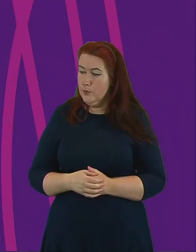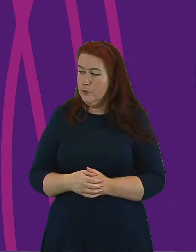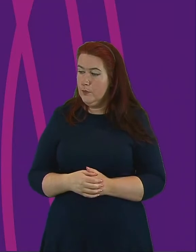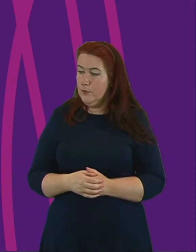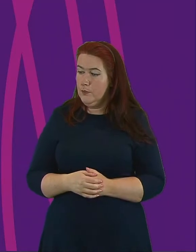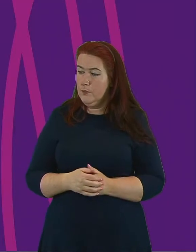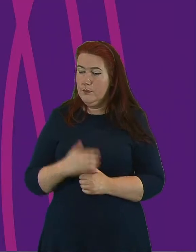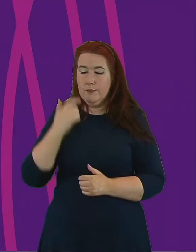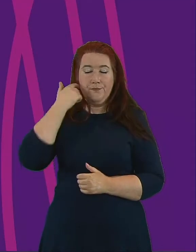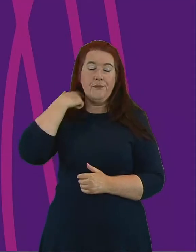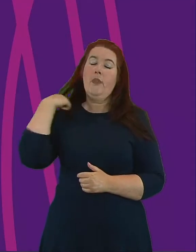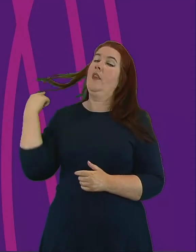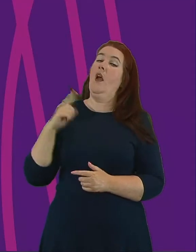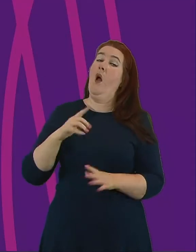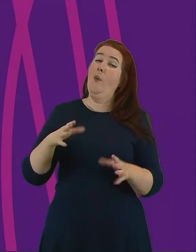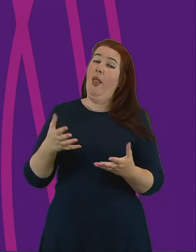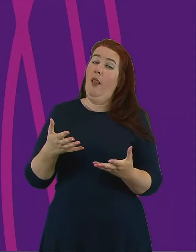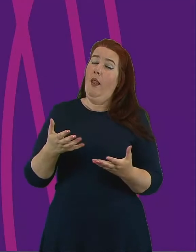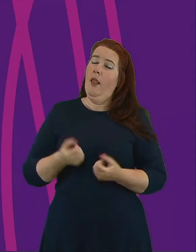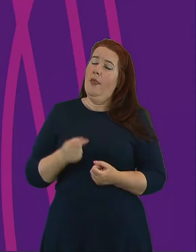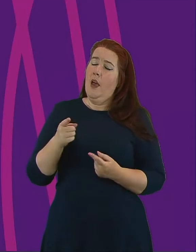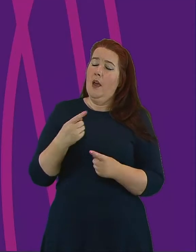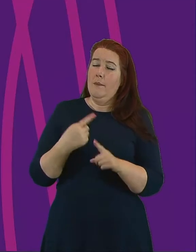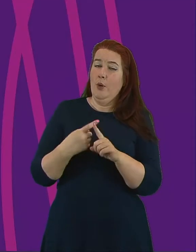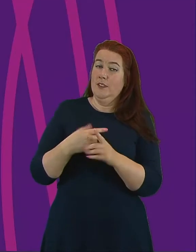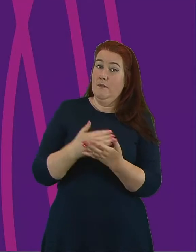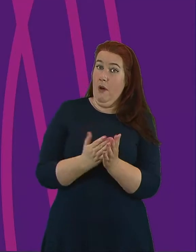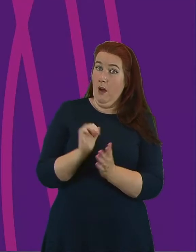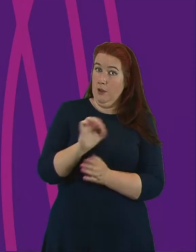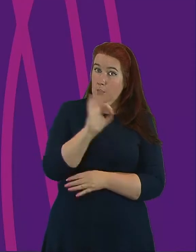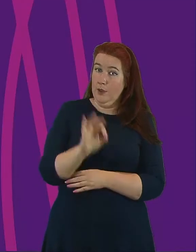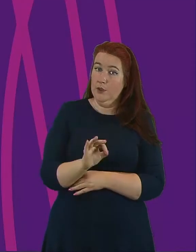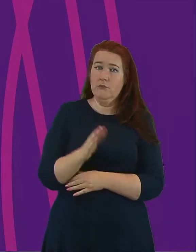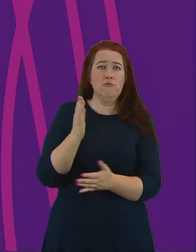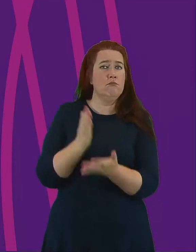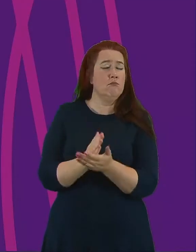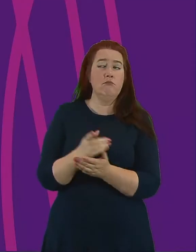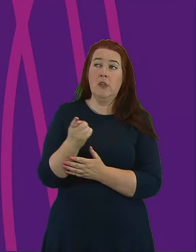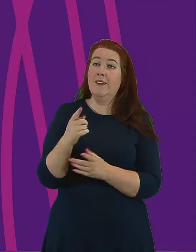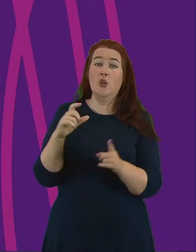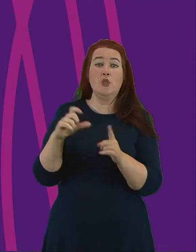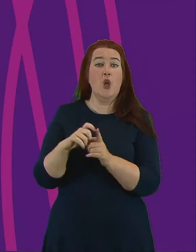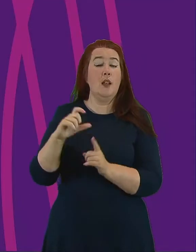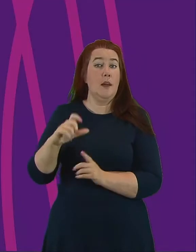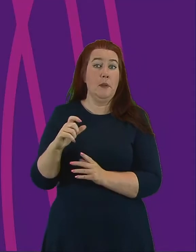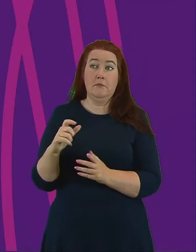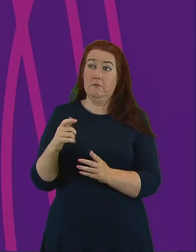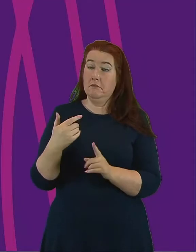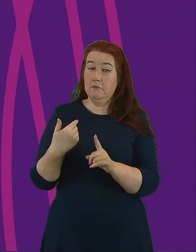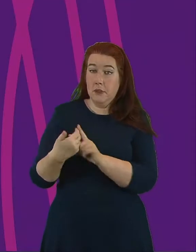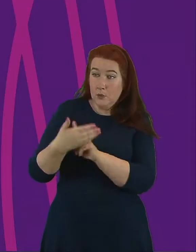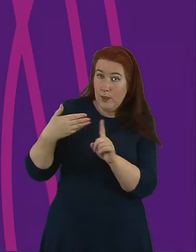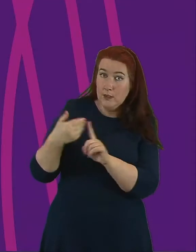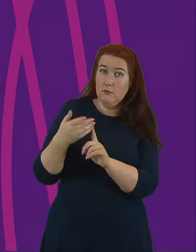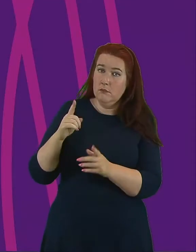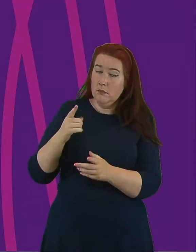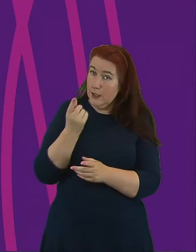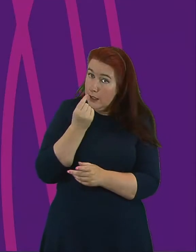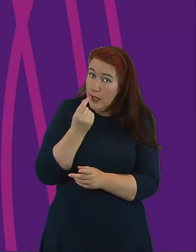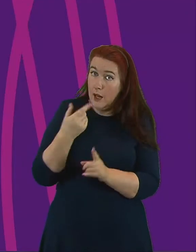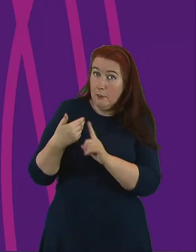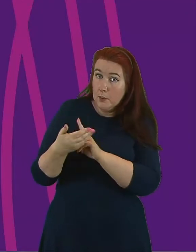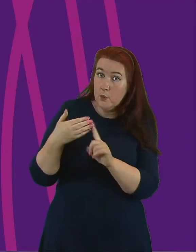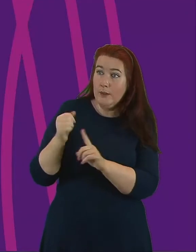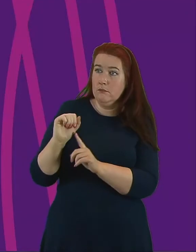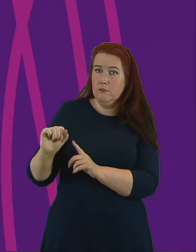part of that question first. Of course, if Donald Cameron is capable of persuading, and he is a persuasive man, if he is capable of persuading